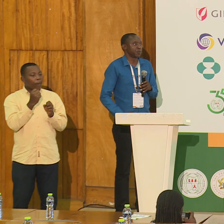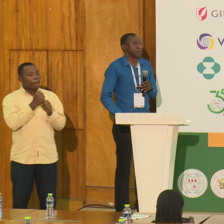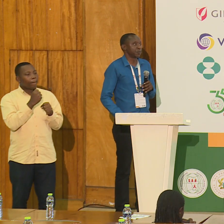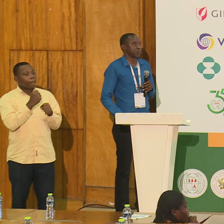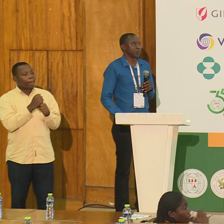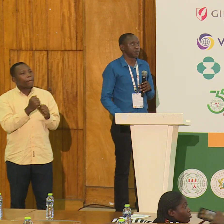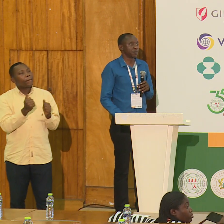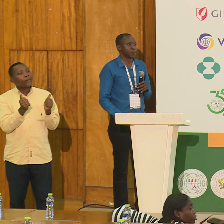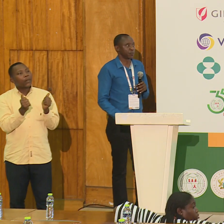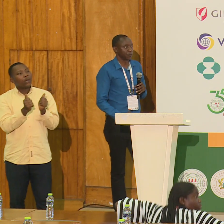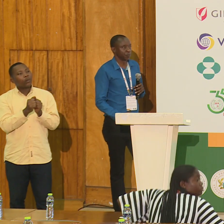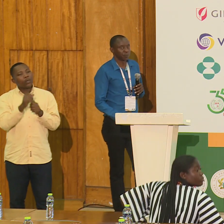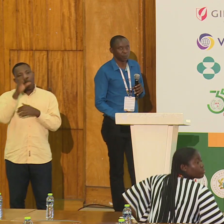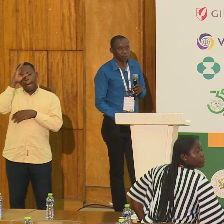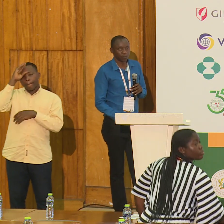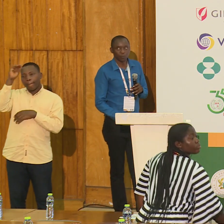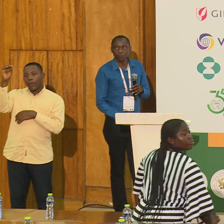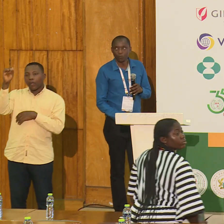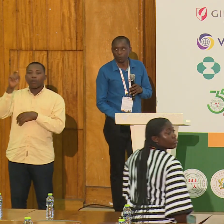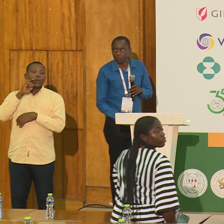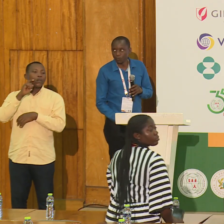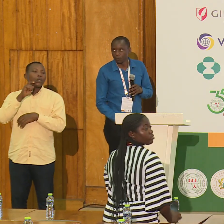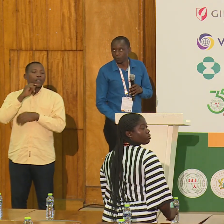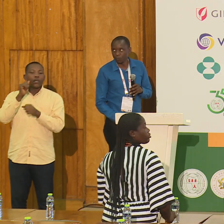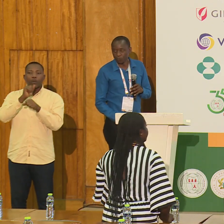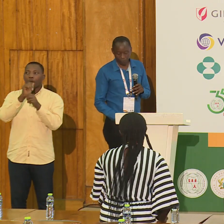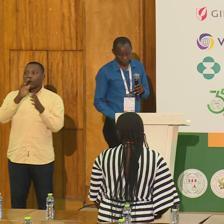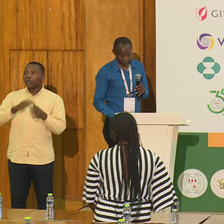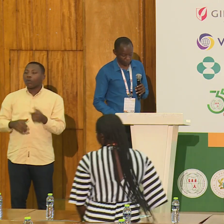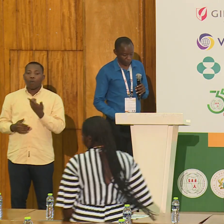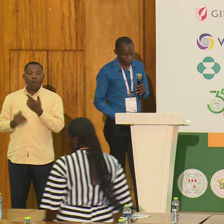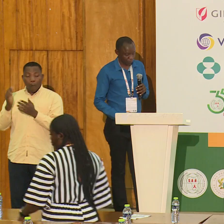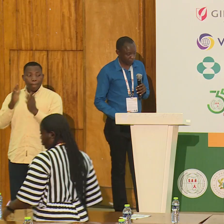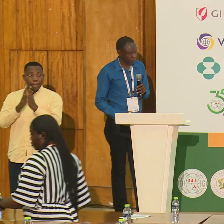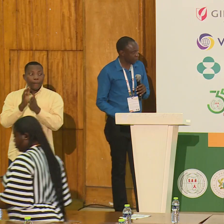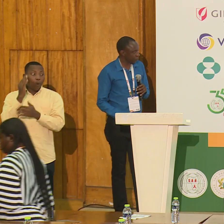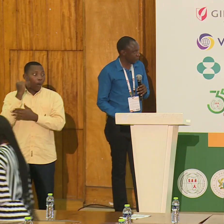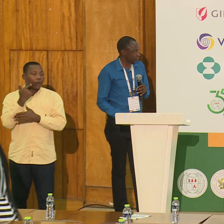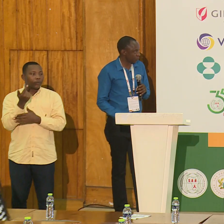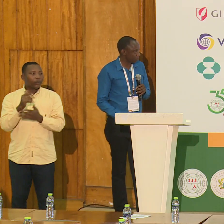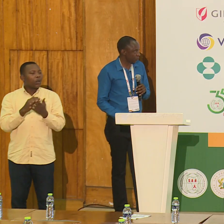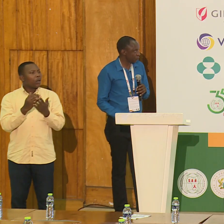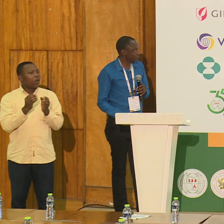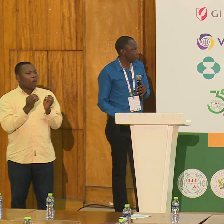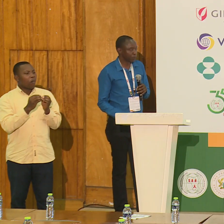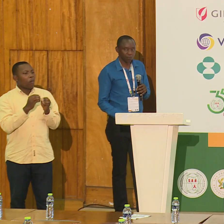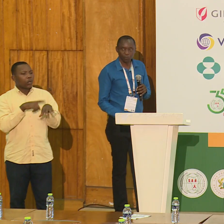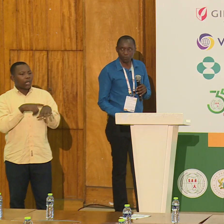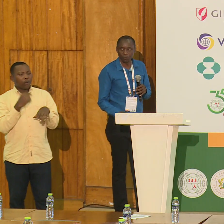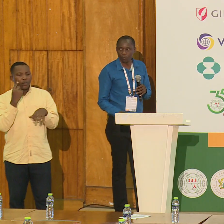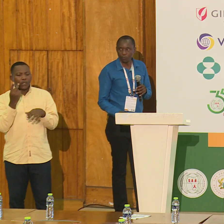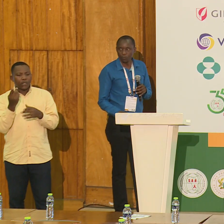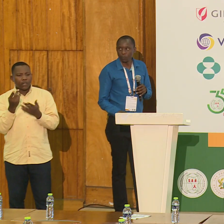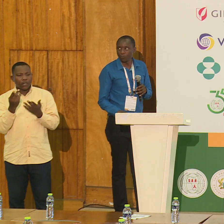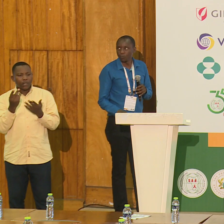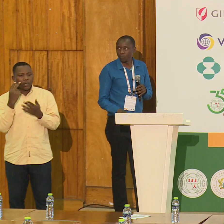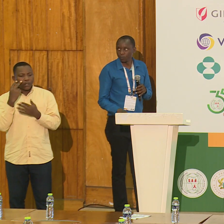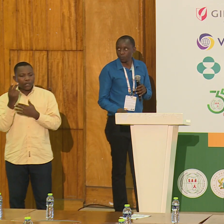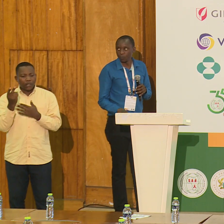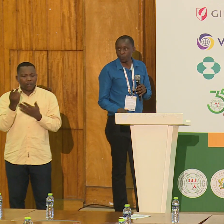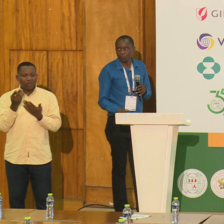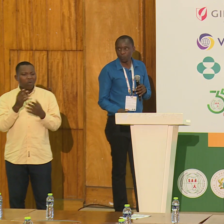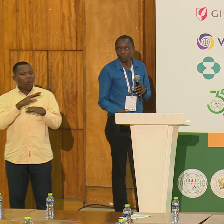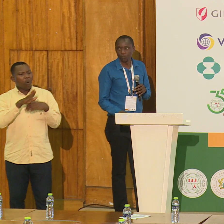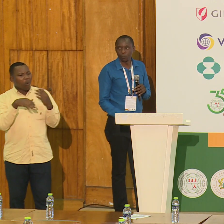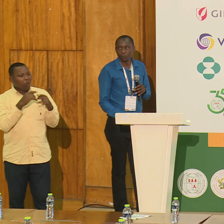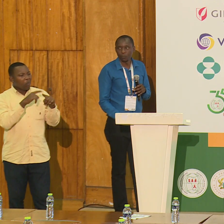with male sex workers. And I'll mention why. We normally see a lot of trends that focus on female